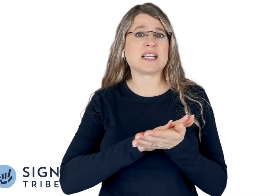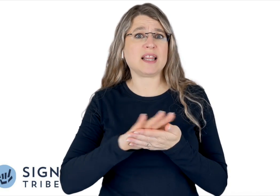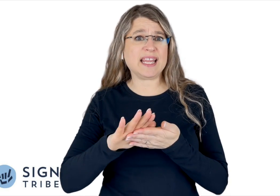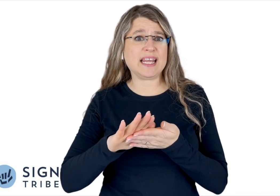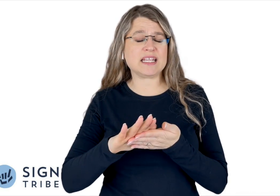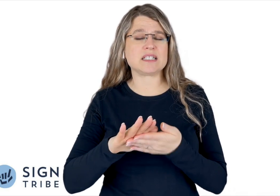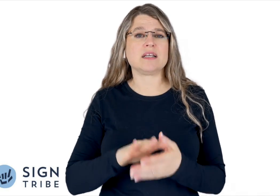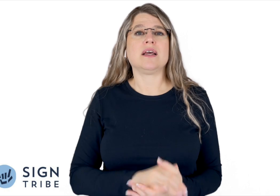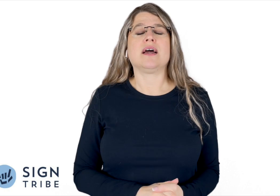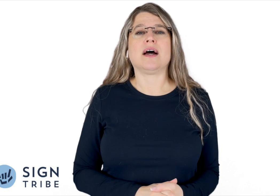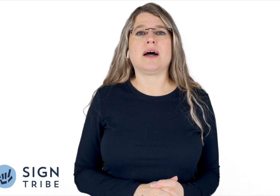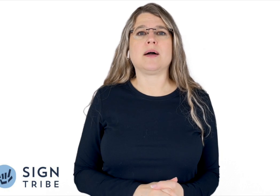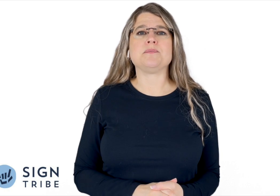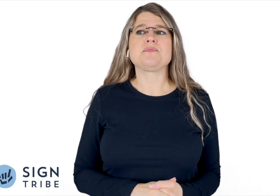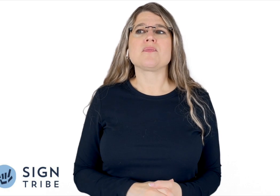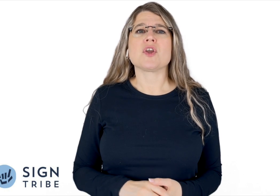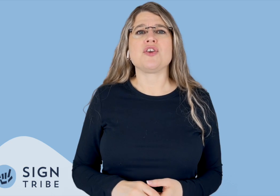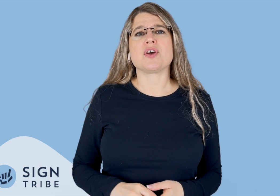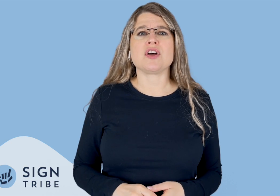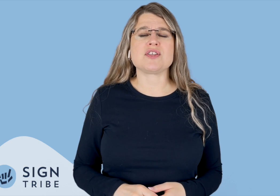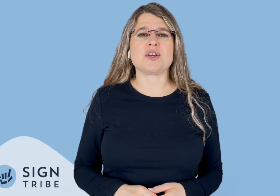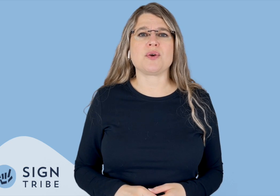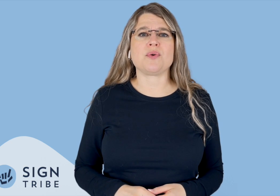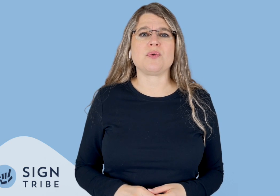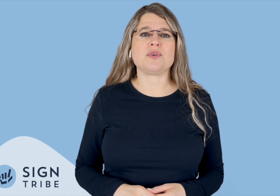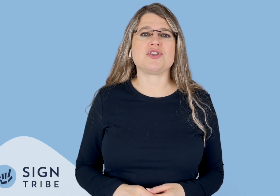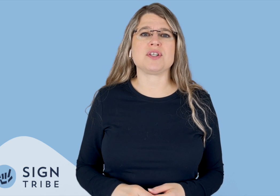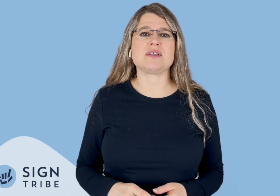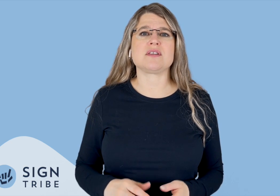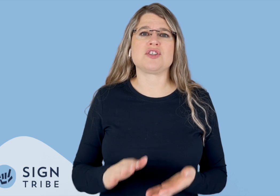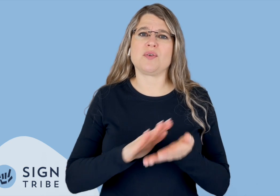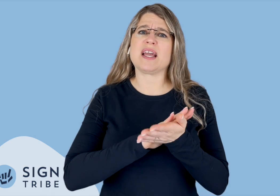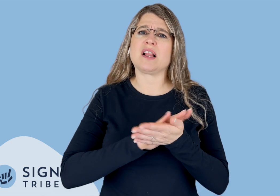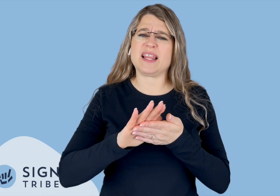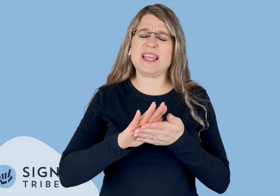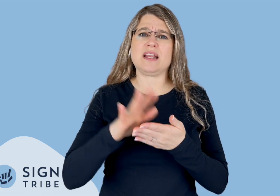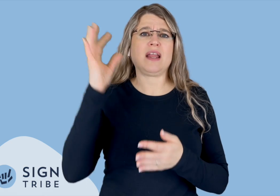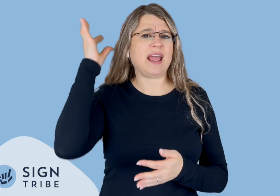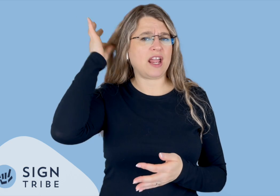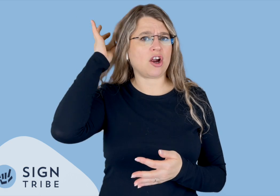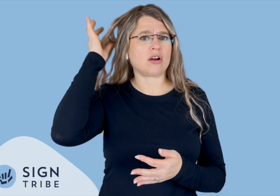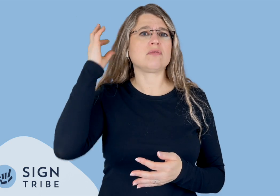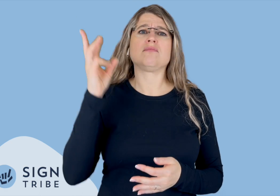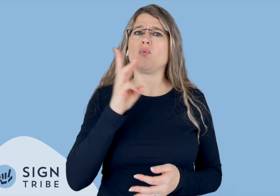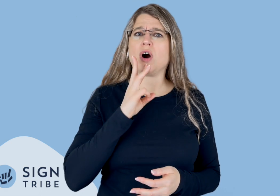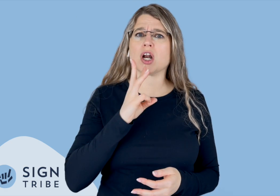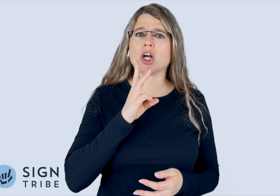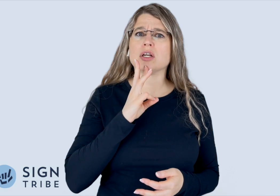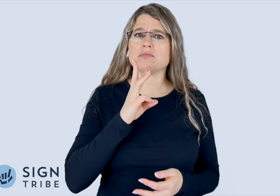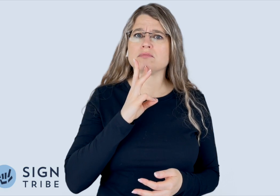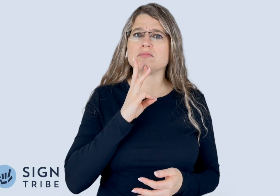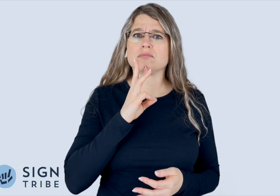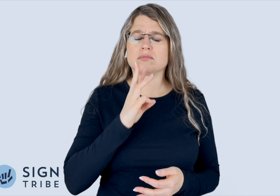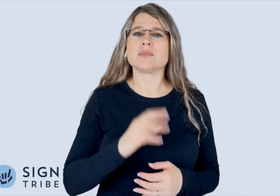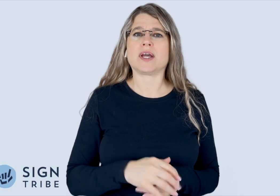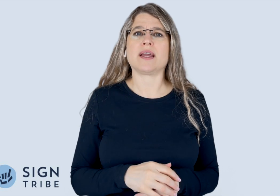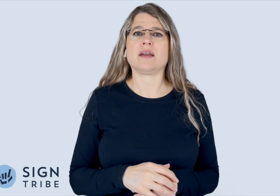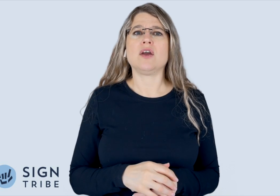clean it. You could also just do like clean hair, water, okay?